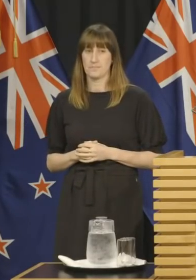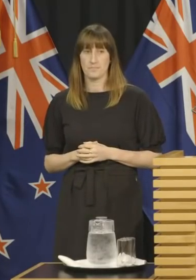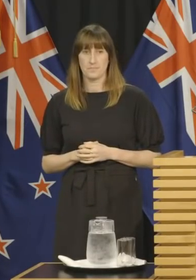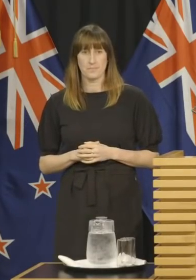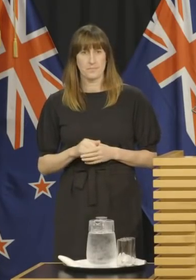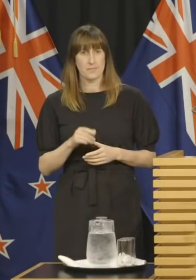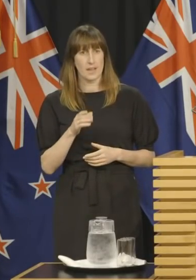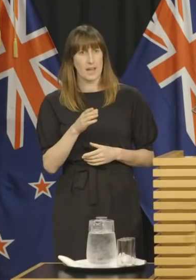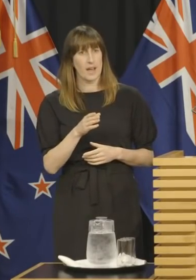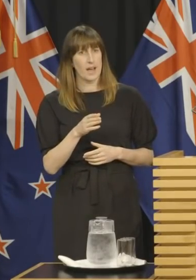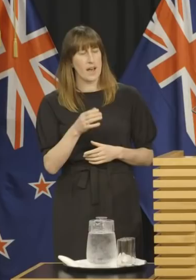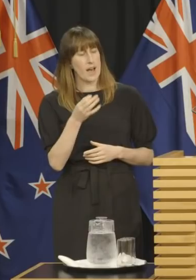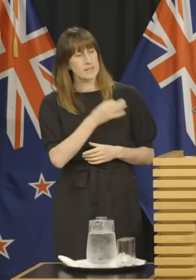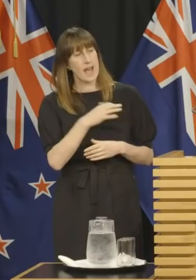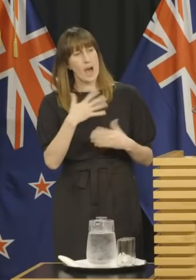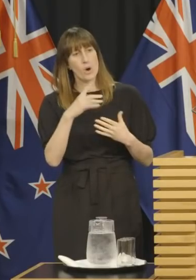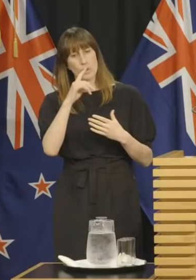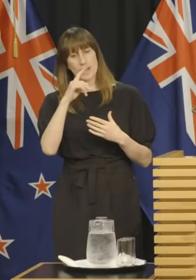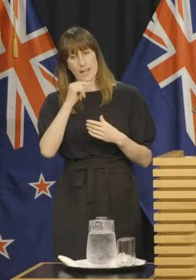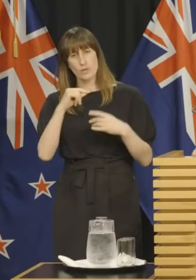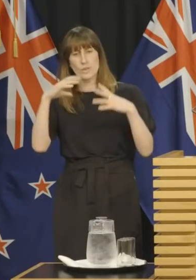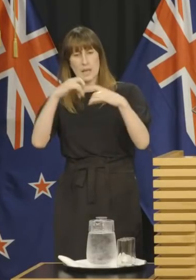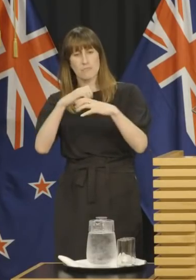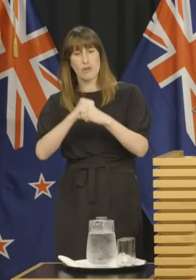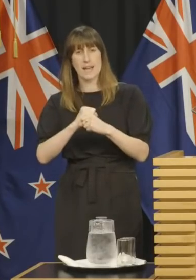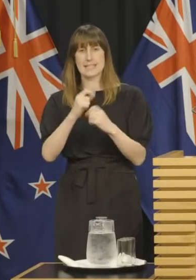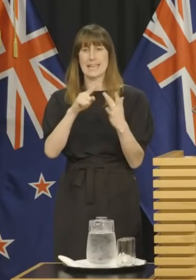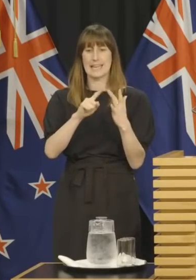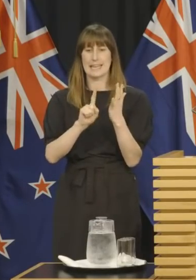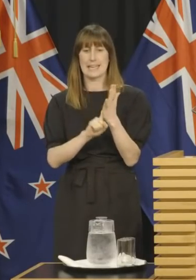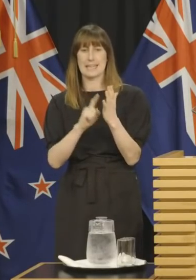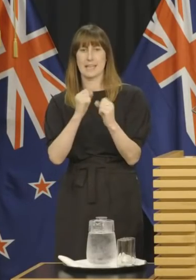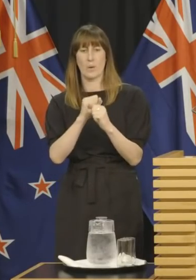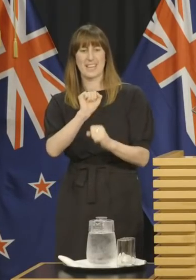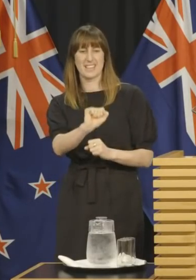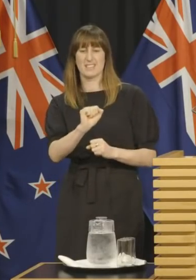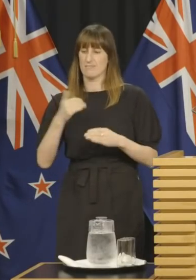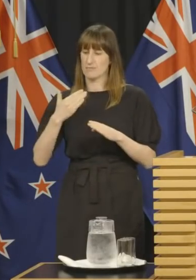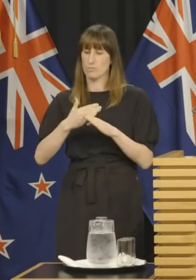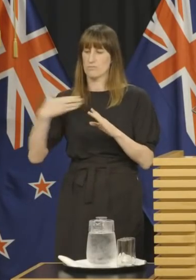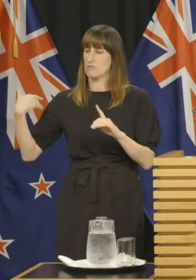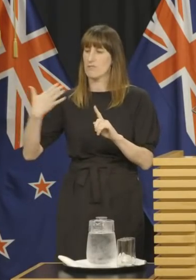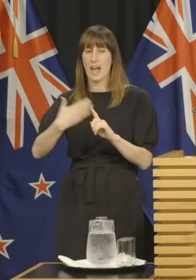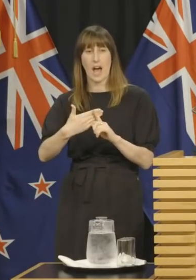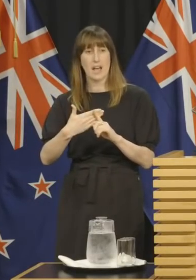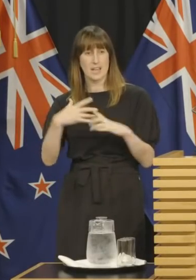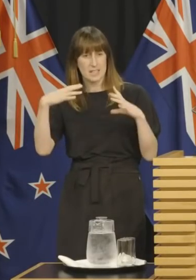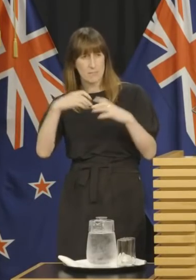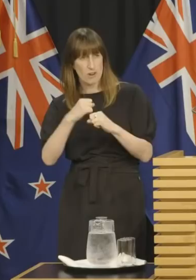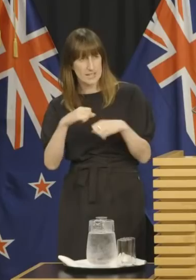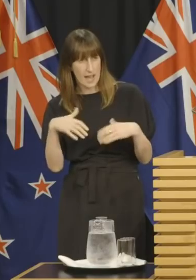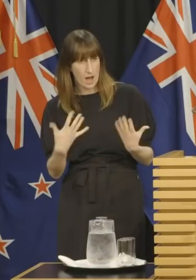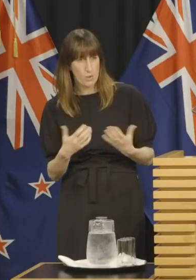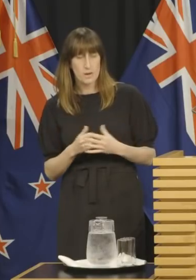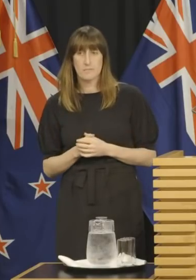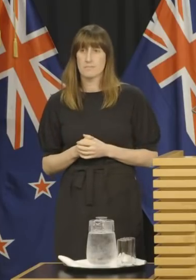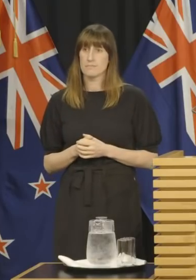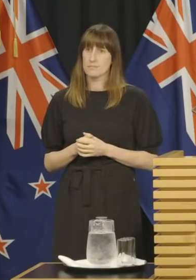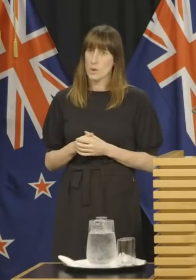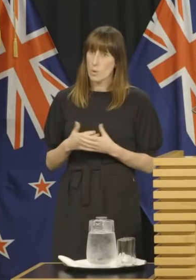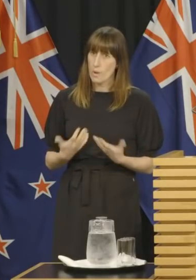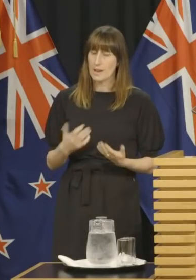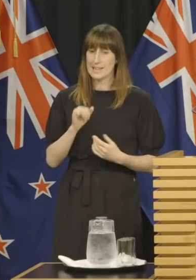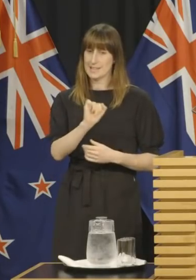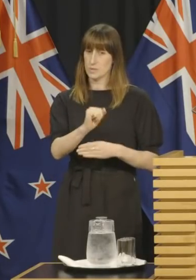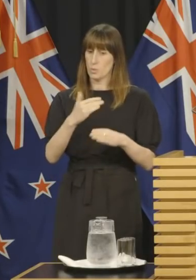career? No, look, there have been things that will happen in this week as a result of the minister's work. We will pass pay equity